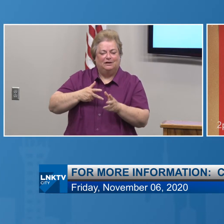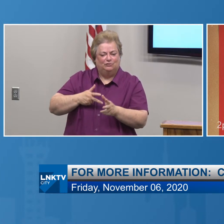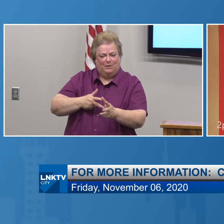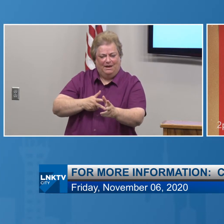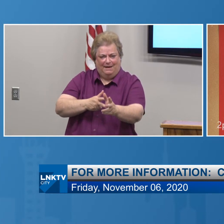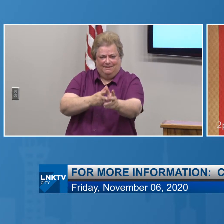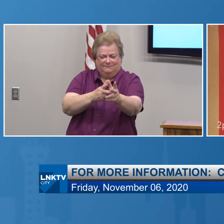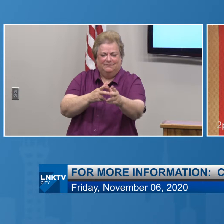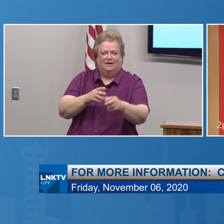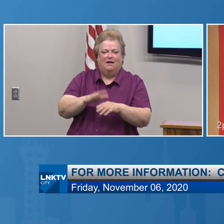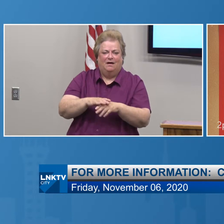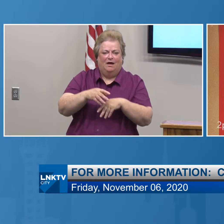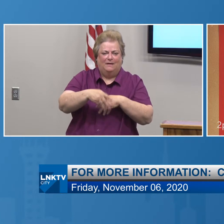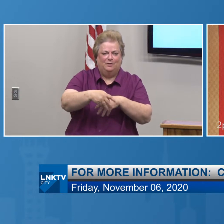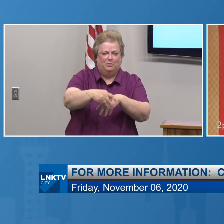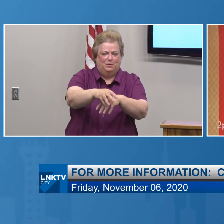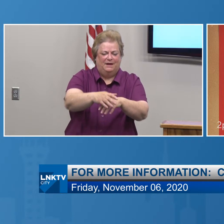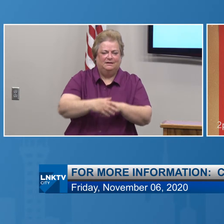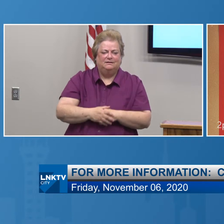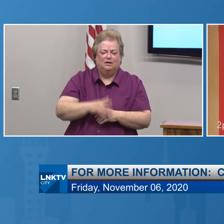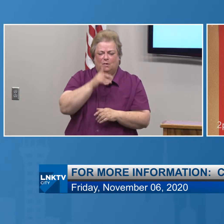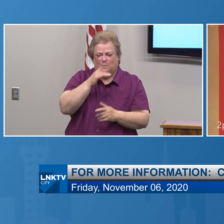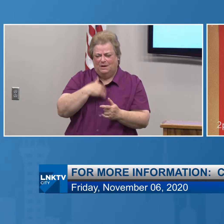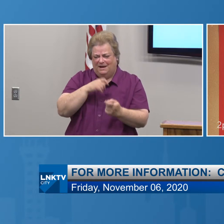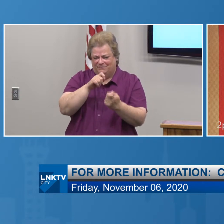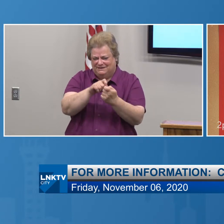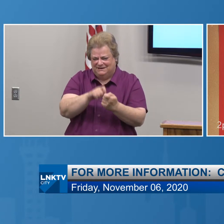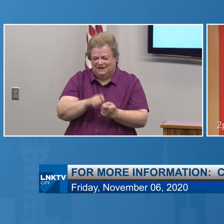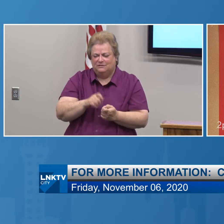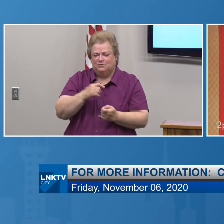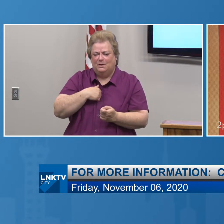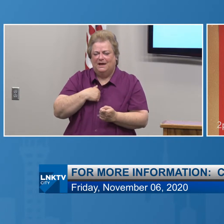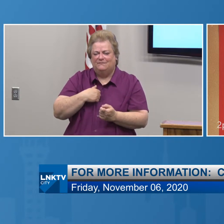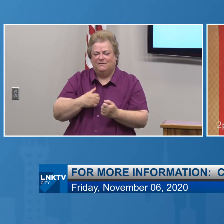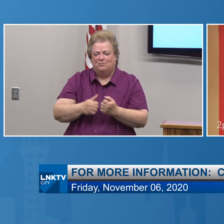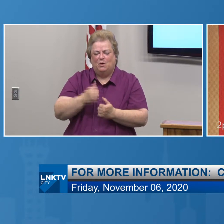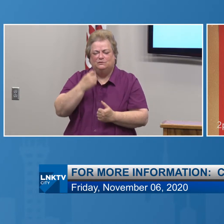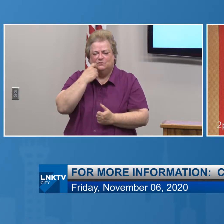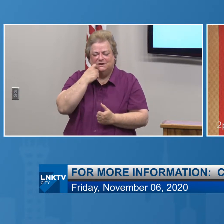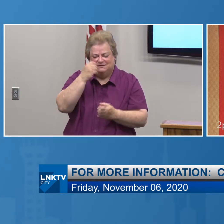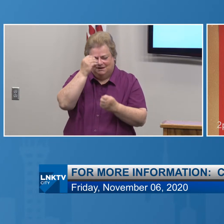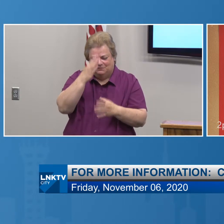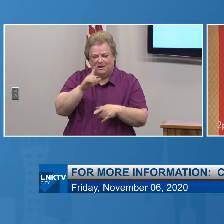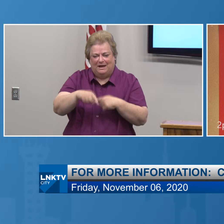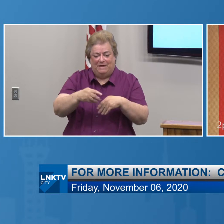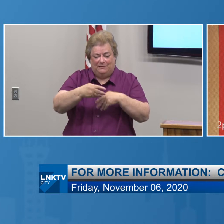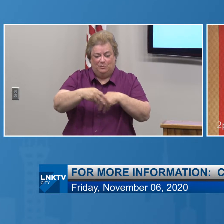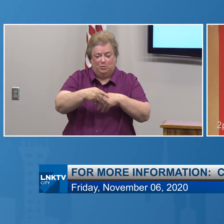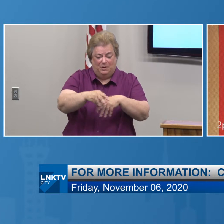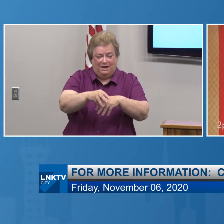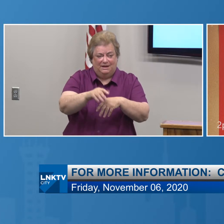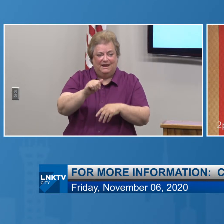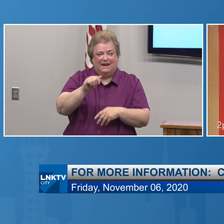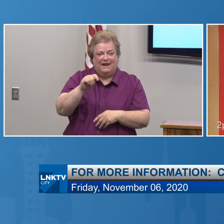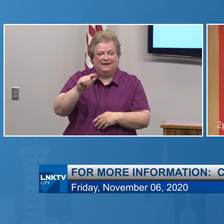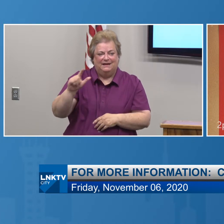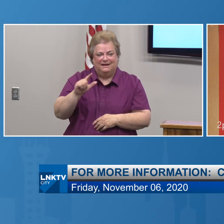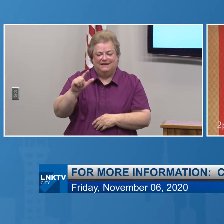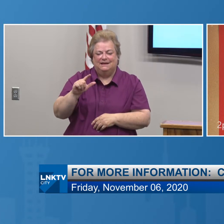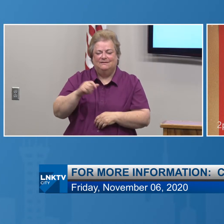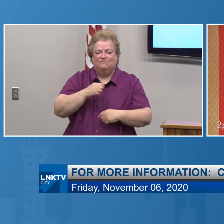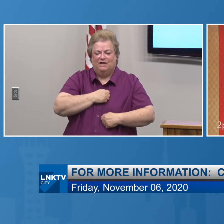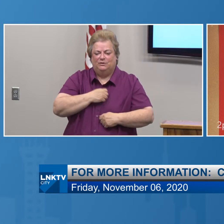parade entrance. And details are still being finalized. You'll be able to find the latest information about that Veterans Day parade at lincolnveteransparade.org.